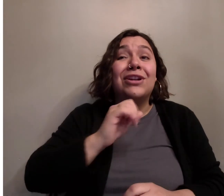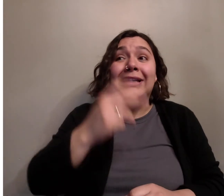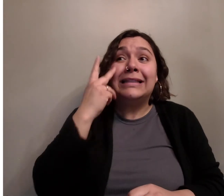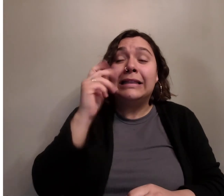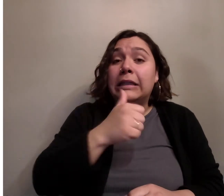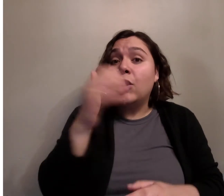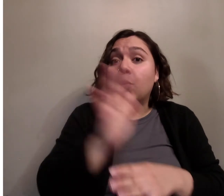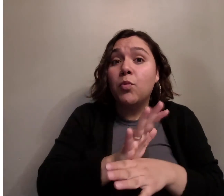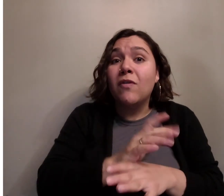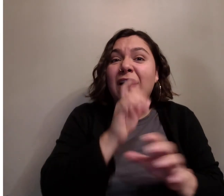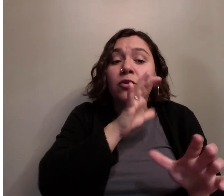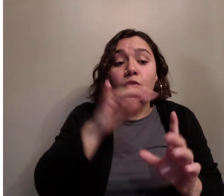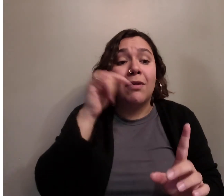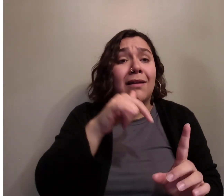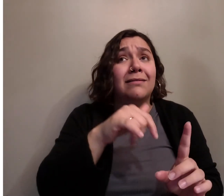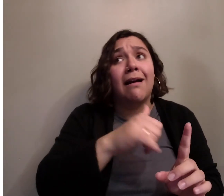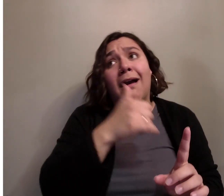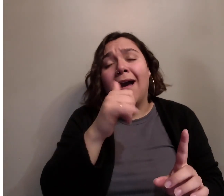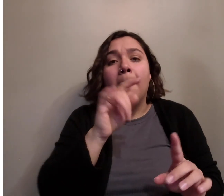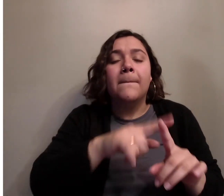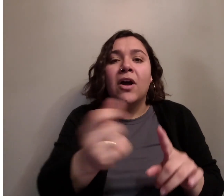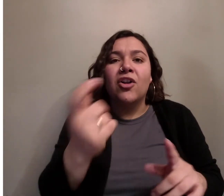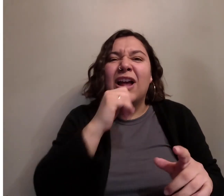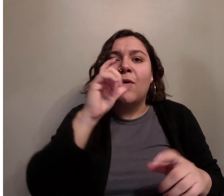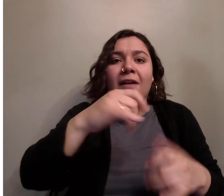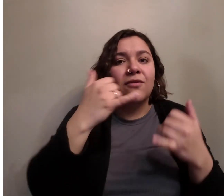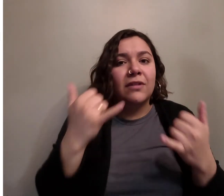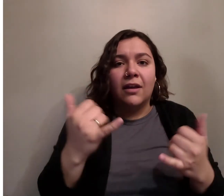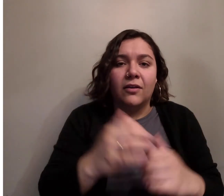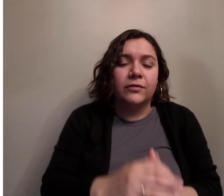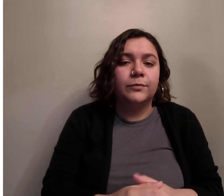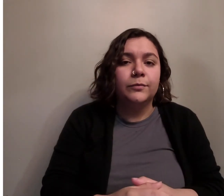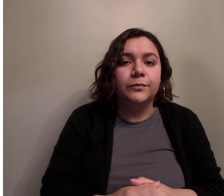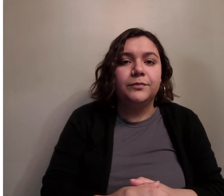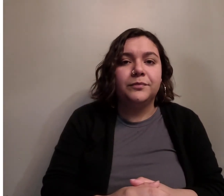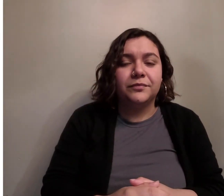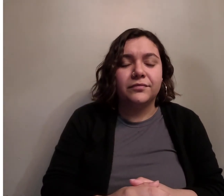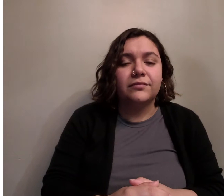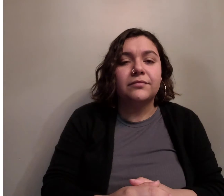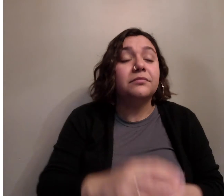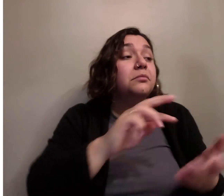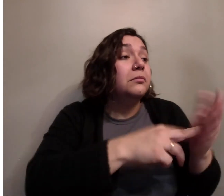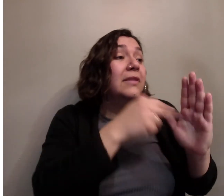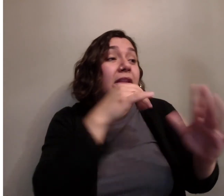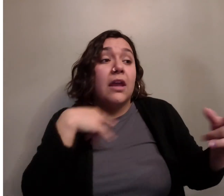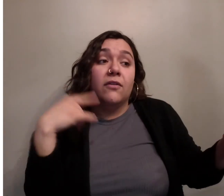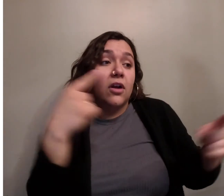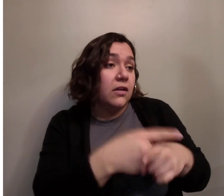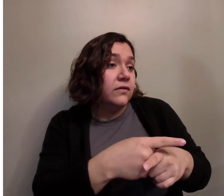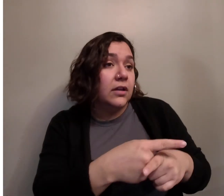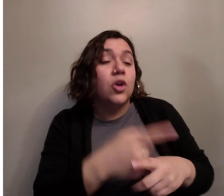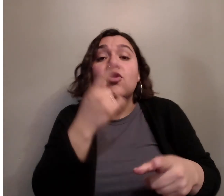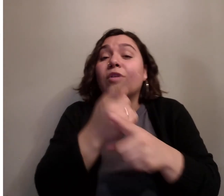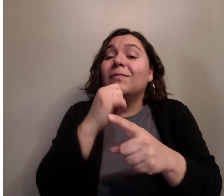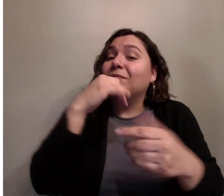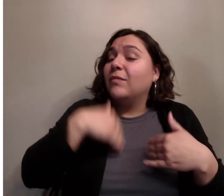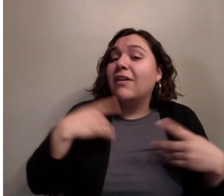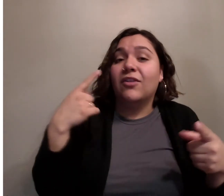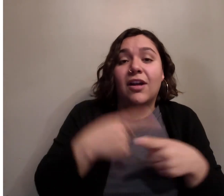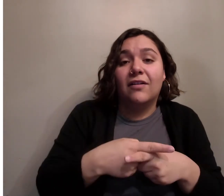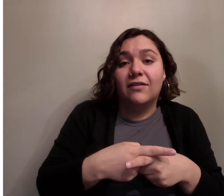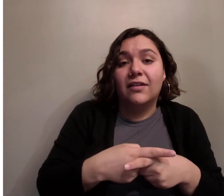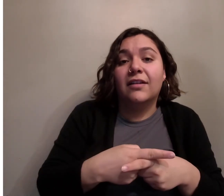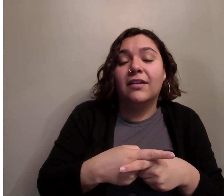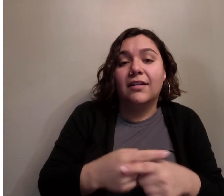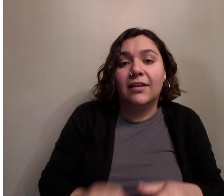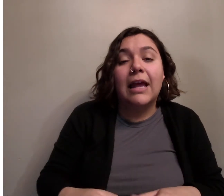being, I wish I could watch another movie. I got to go do this other thing. You know, well, I don't have to anymore. And there's no conflict. There's no conflict. No,